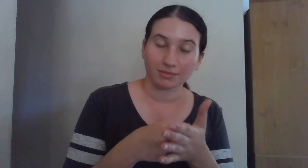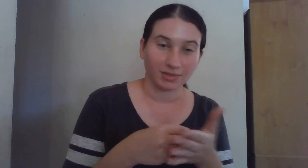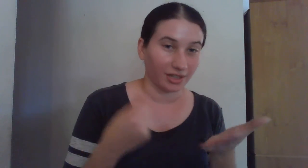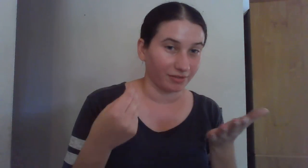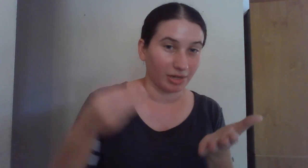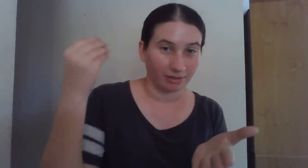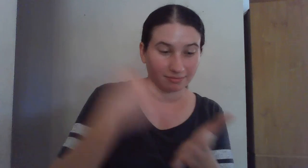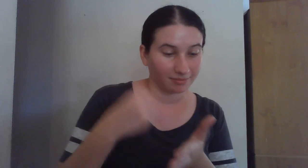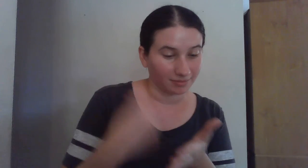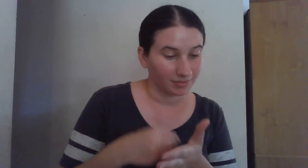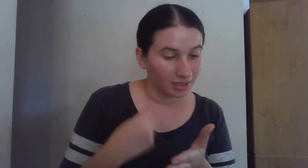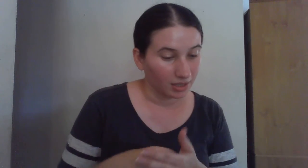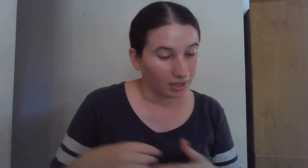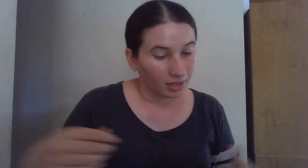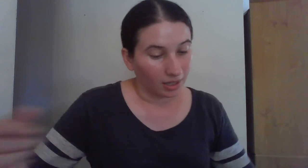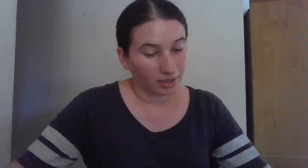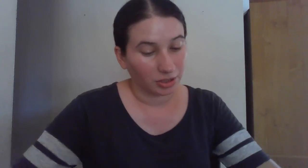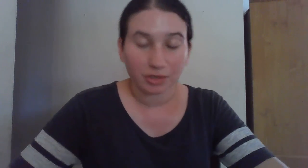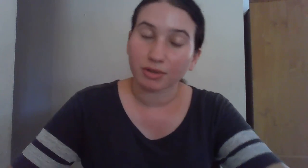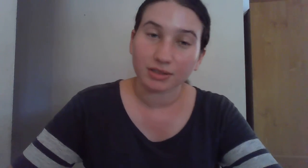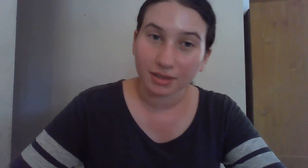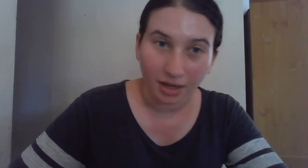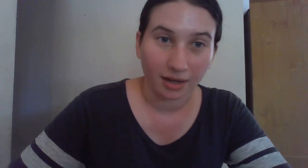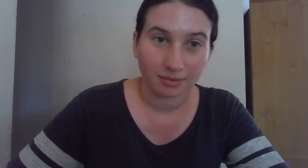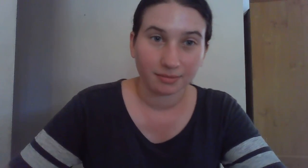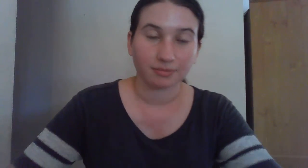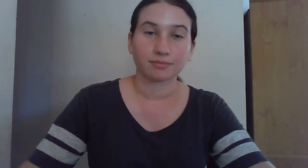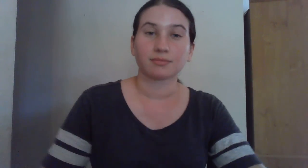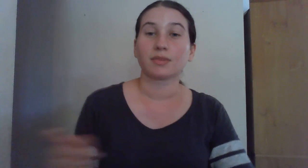It's time for money. She wants a car.